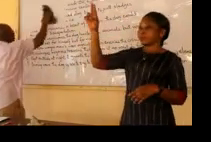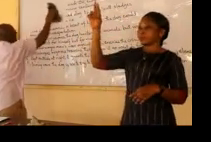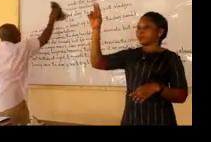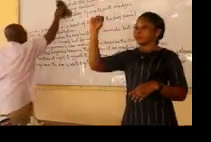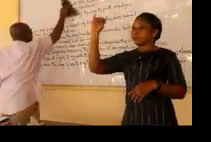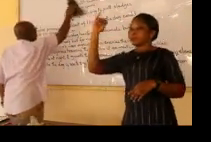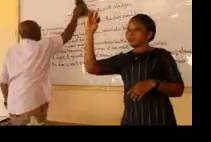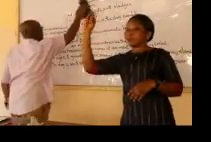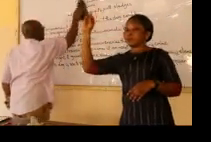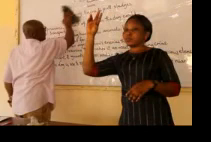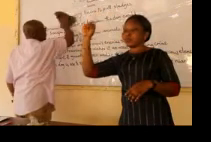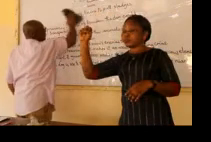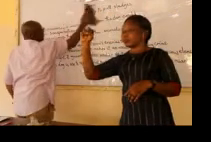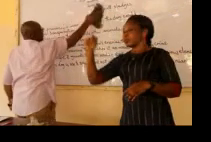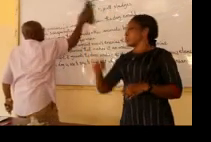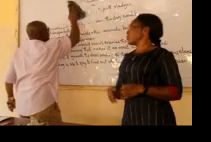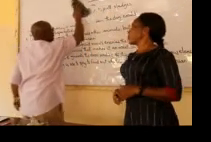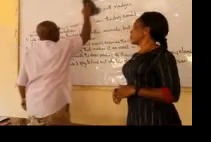Word substitution.